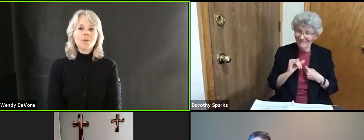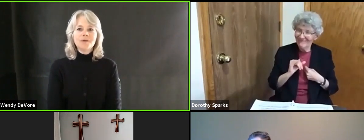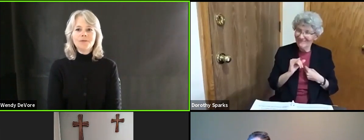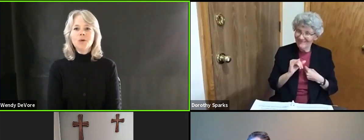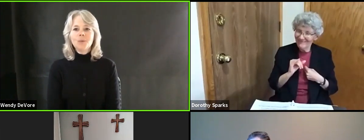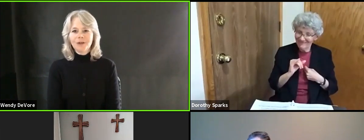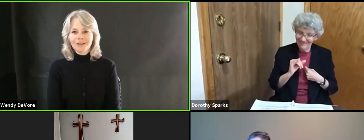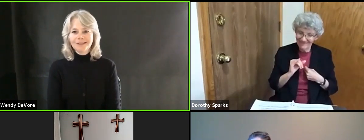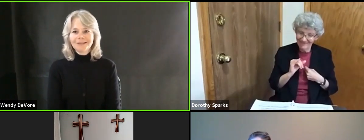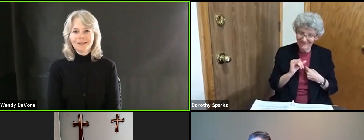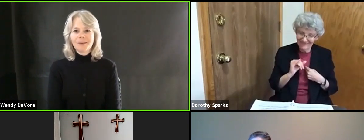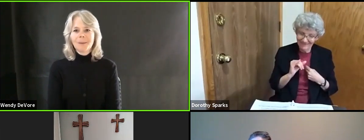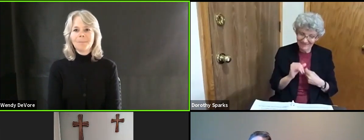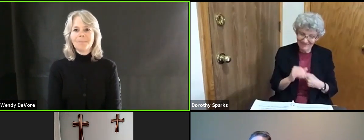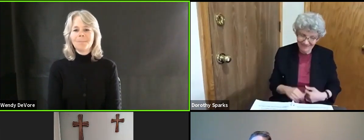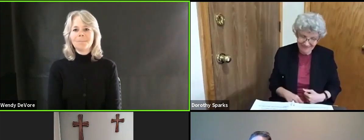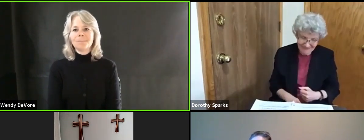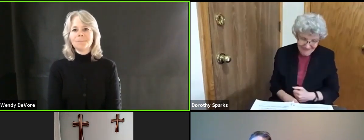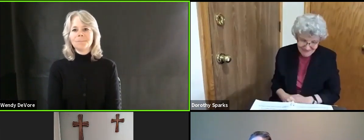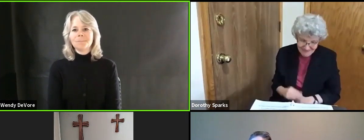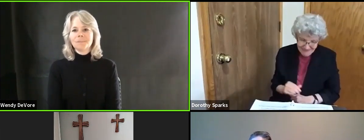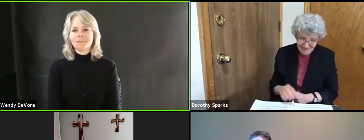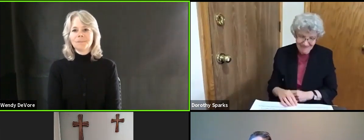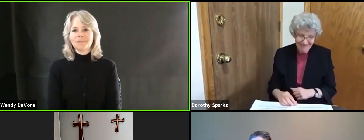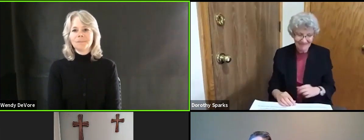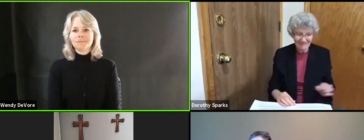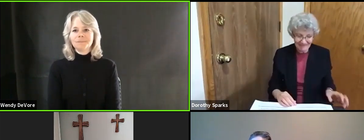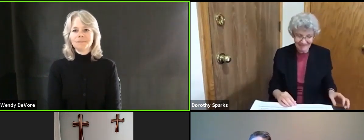a woman of few words.